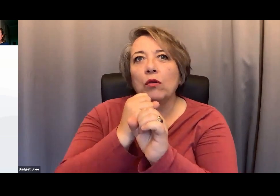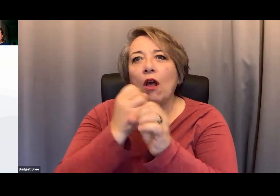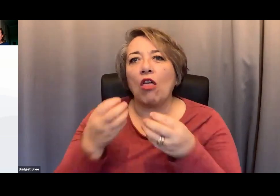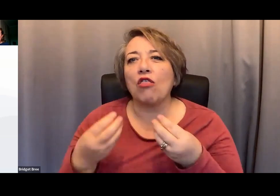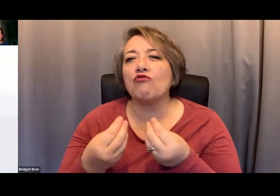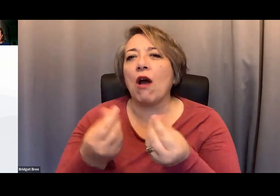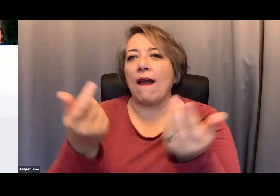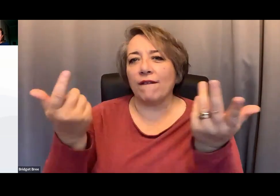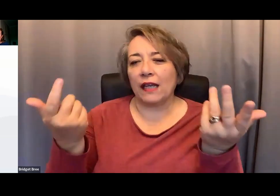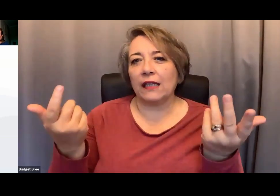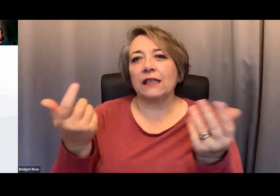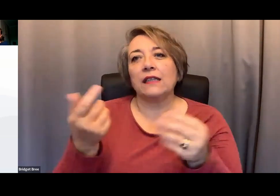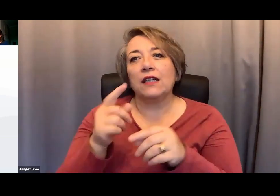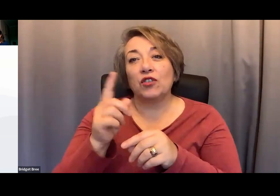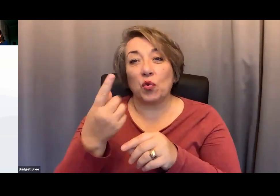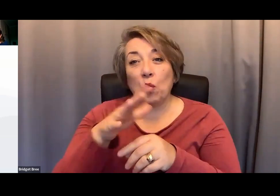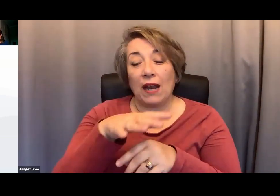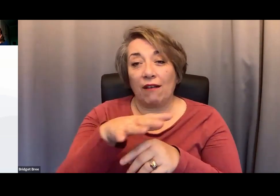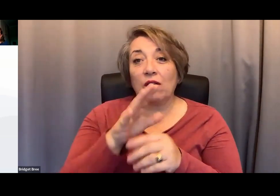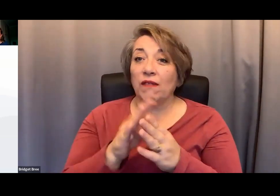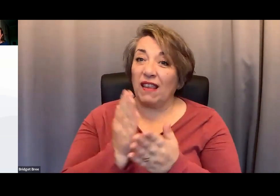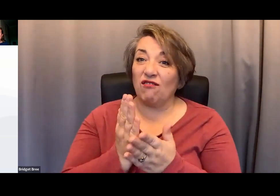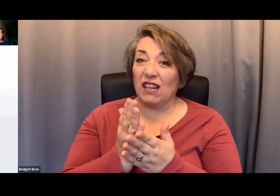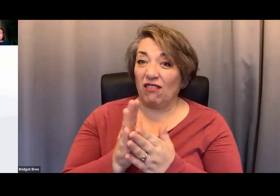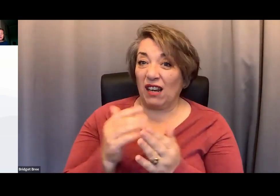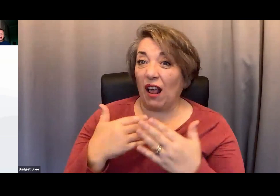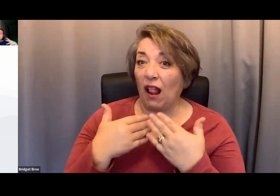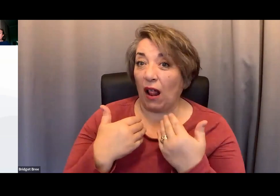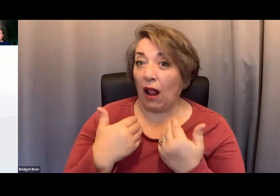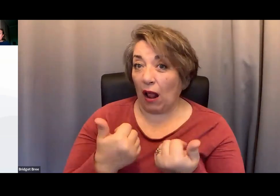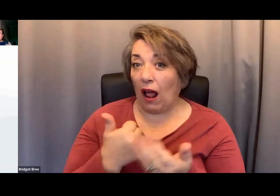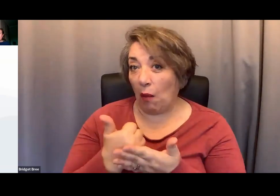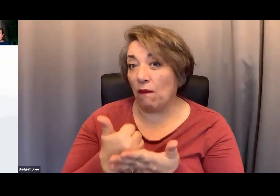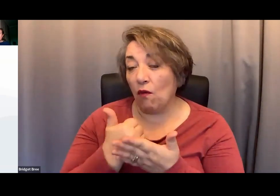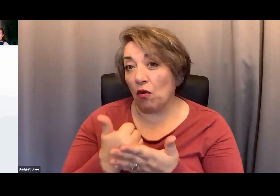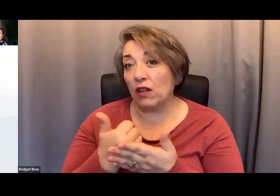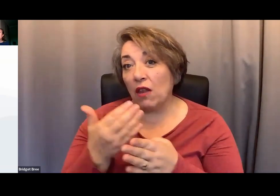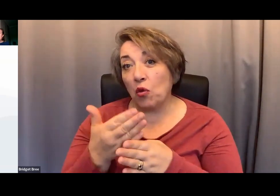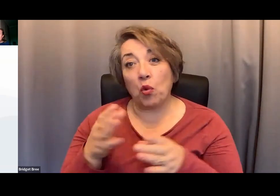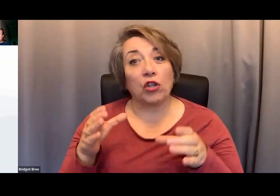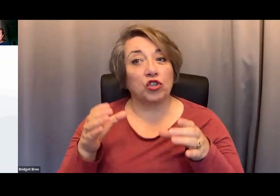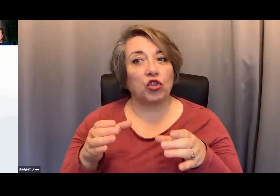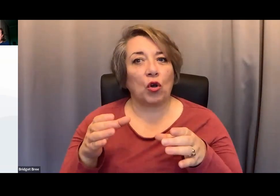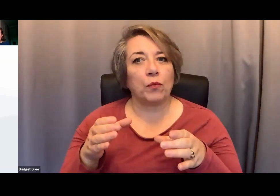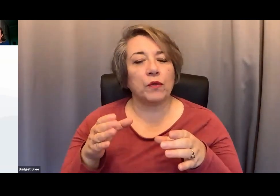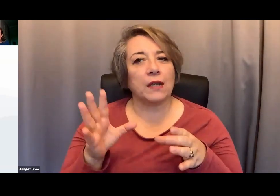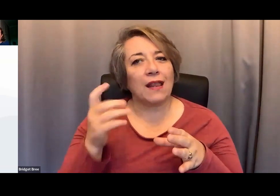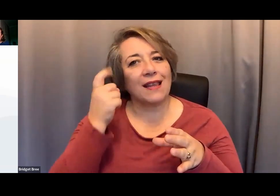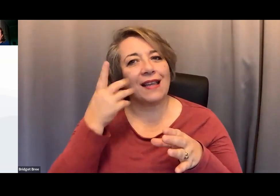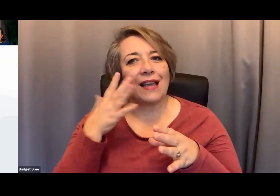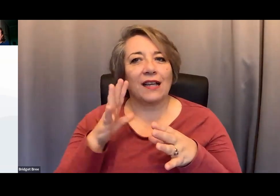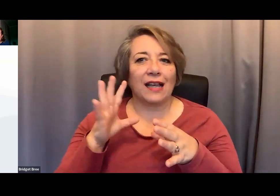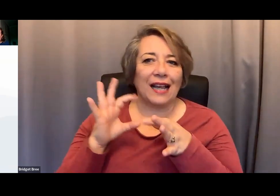one specific policy area. So we found that really helpful in the workshops in bringing up that kind of interconnected thinking